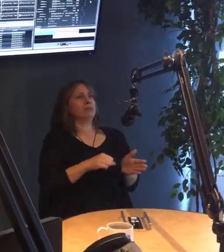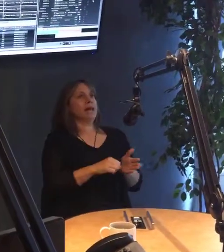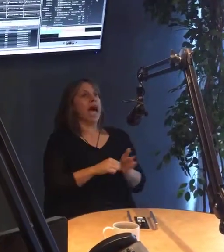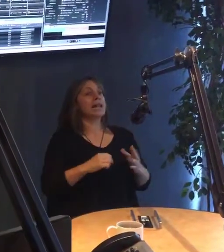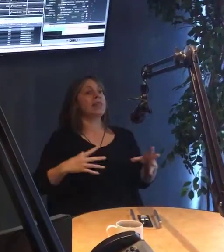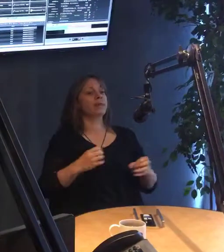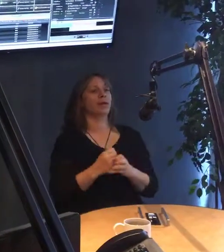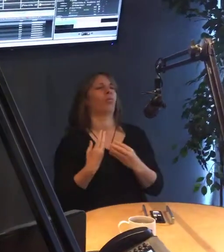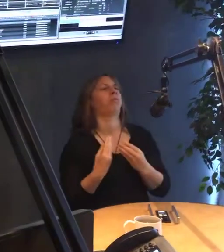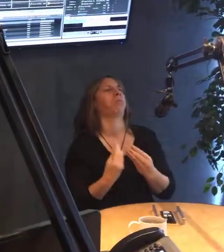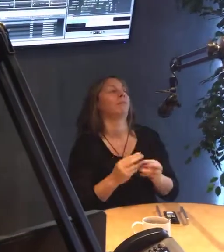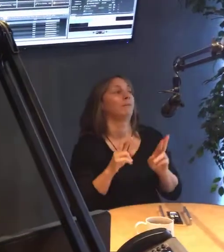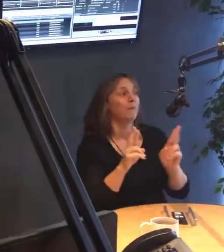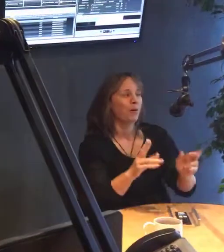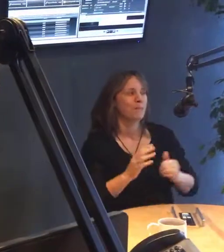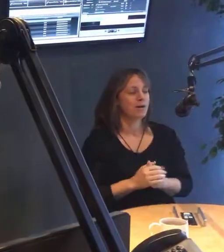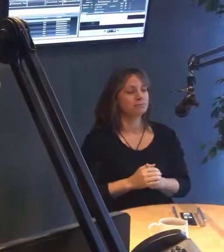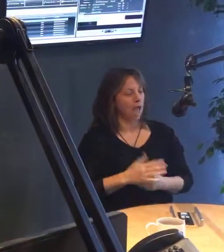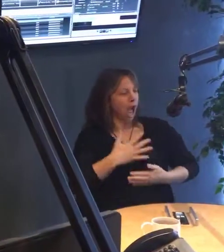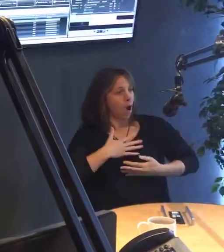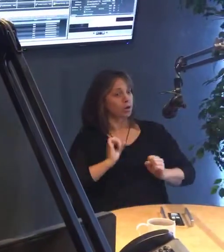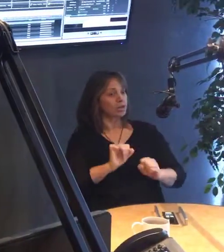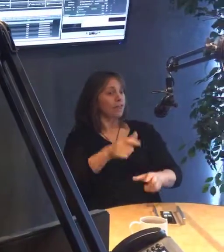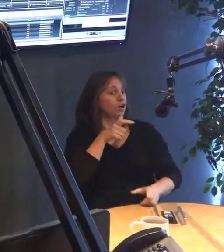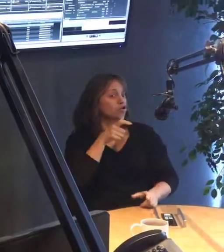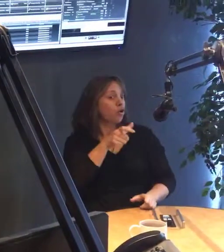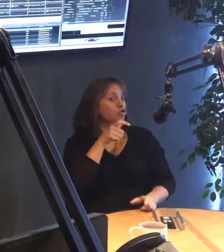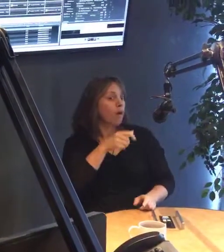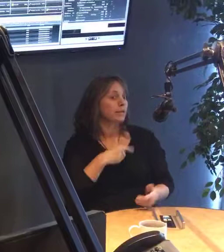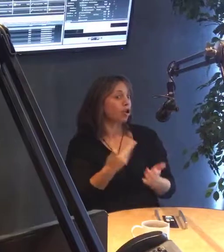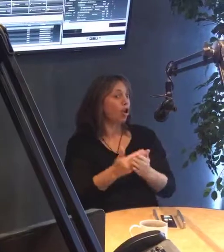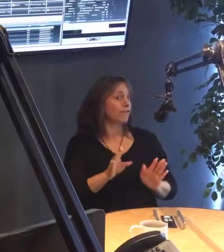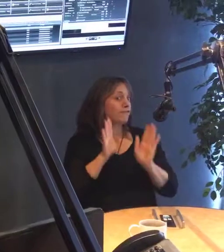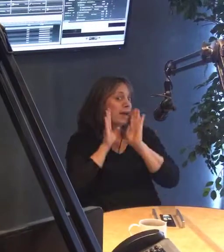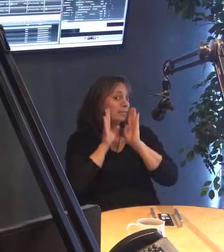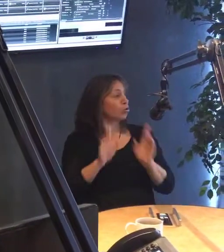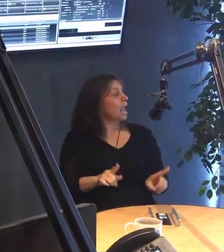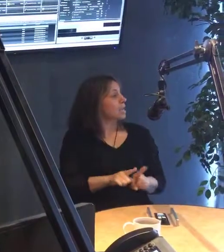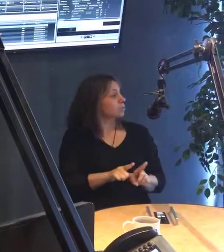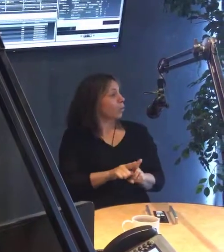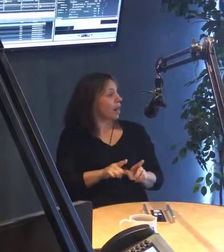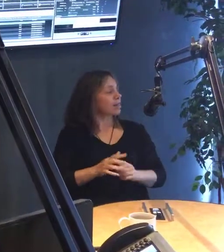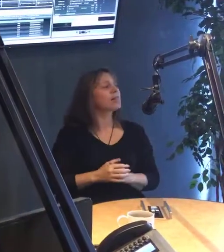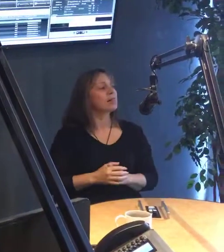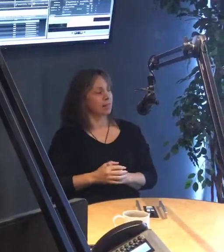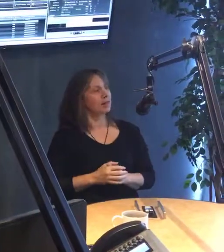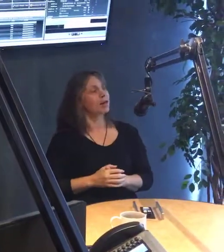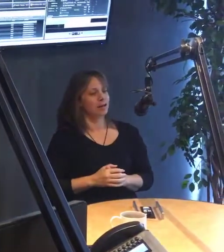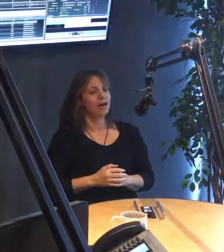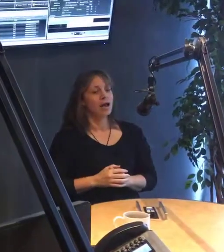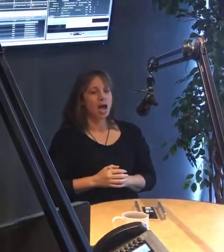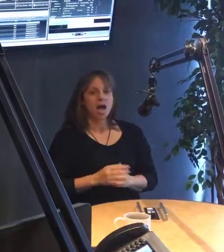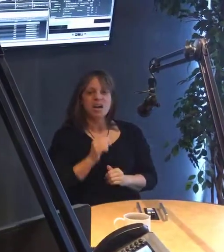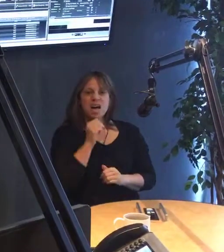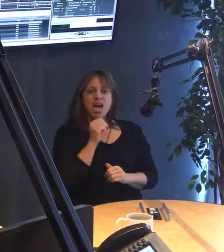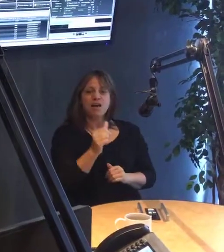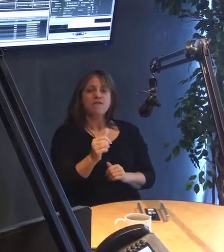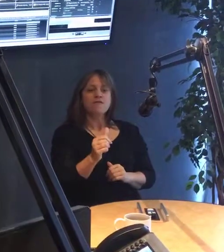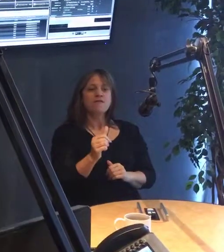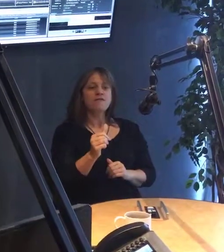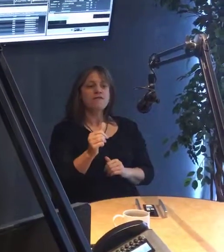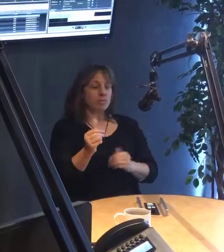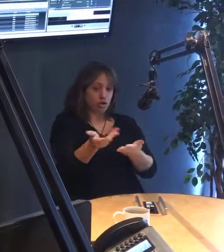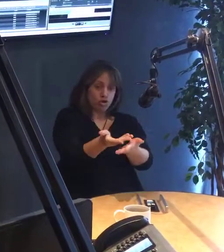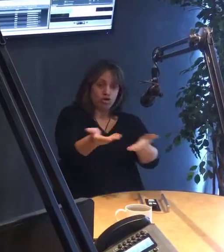that. And hey, love to get your comments on Facebook as well, especially if you have